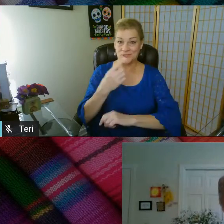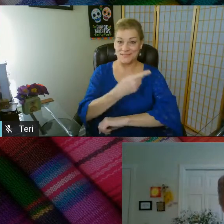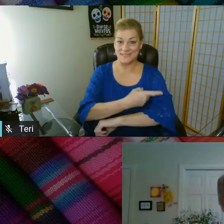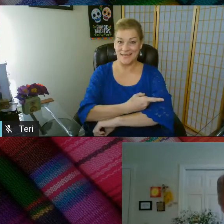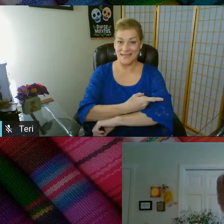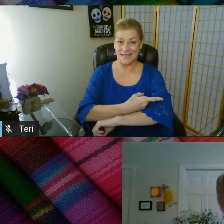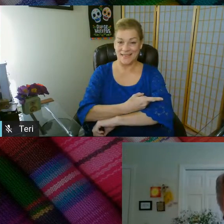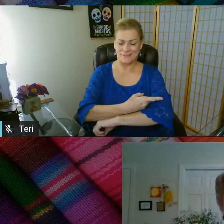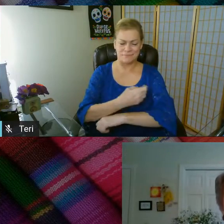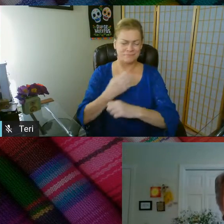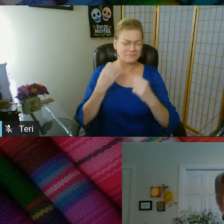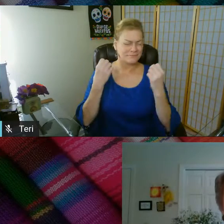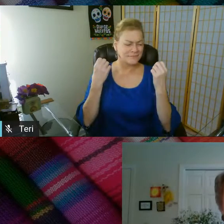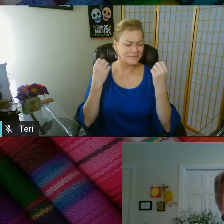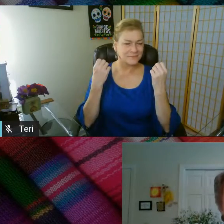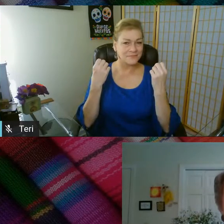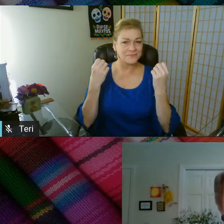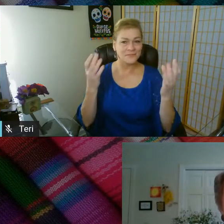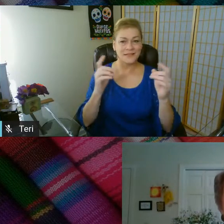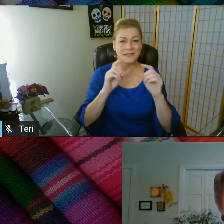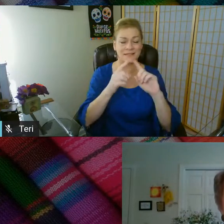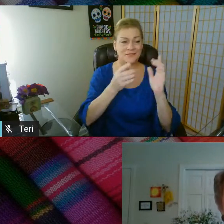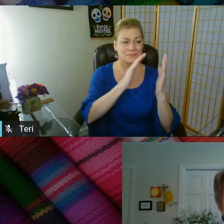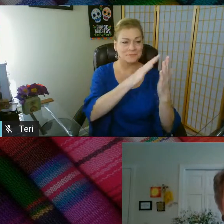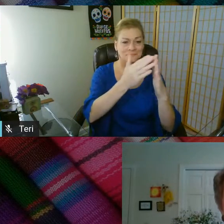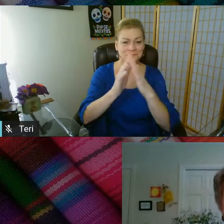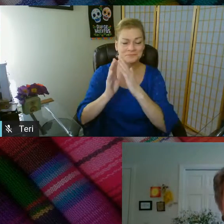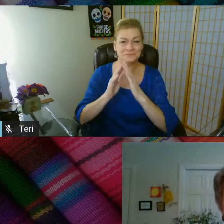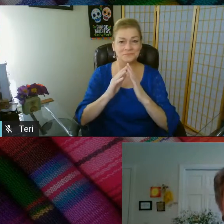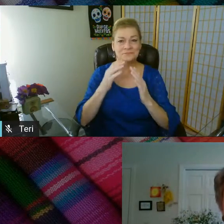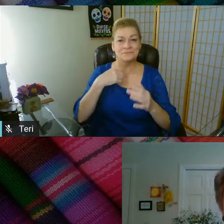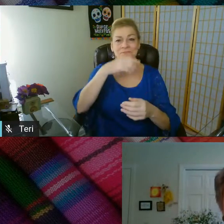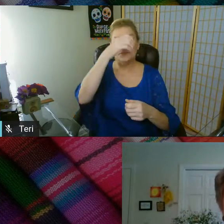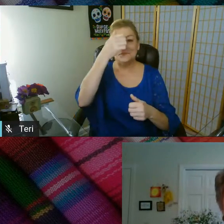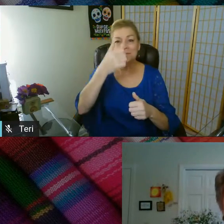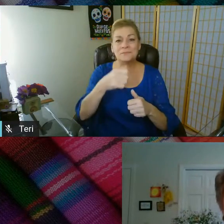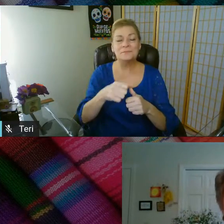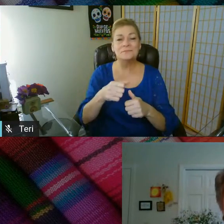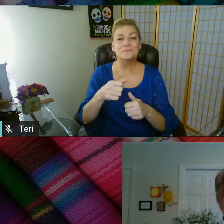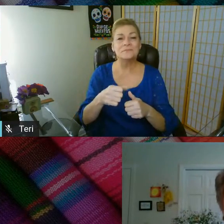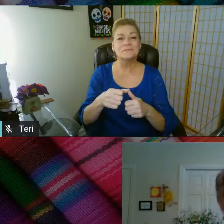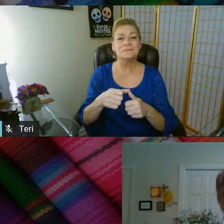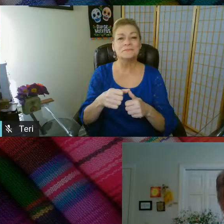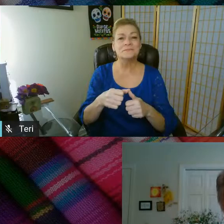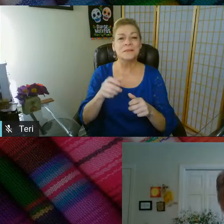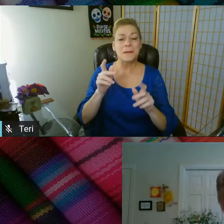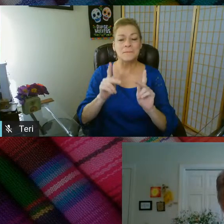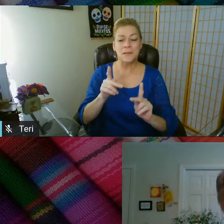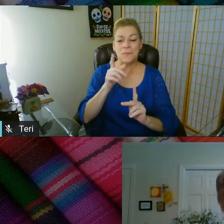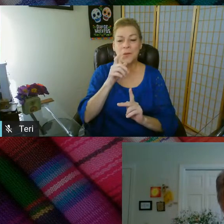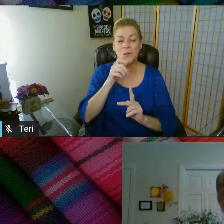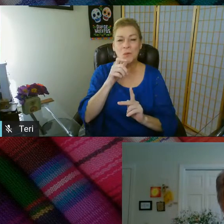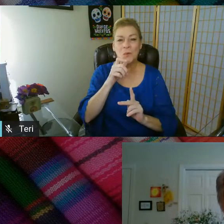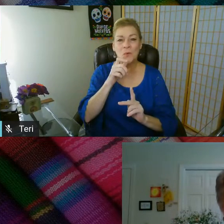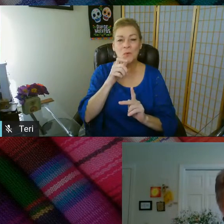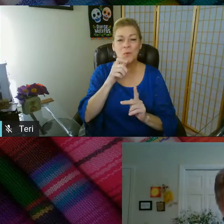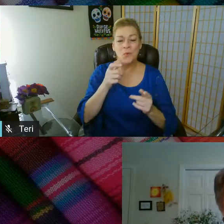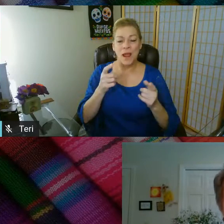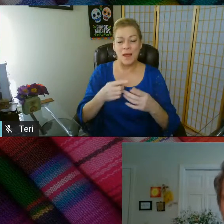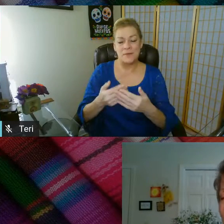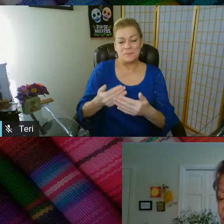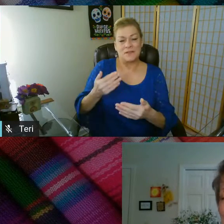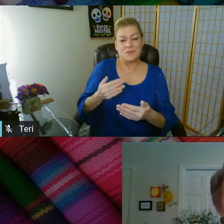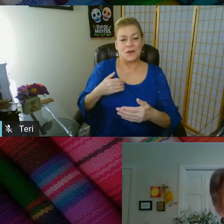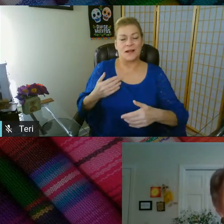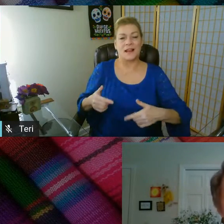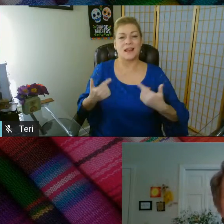so many communities in which we remember those that have gone before us. For as